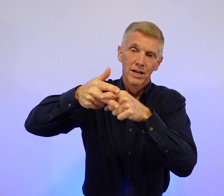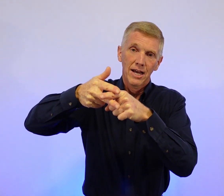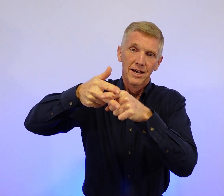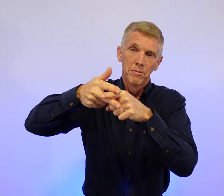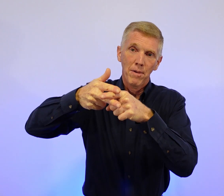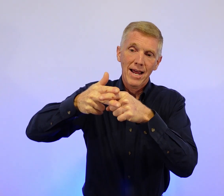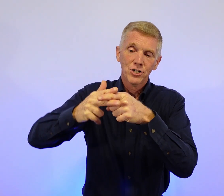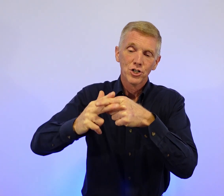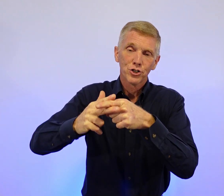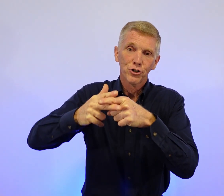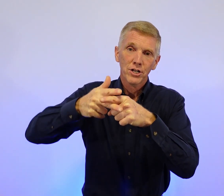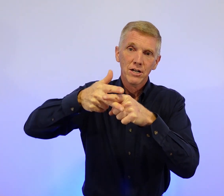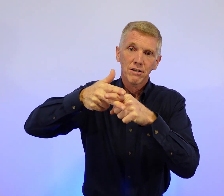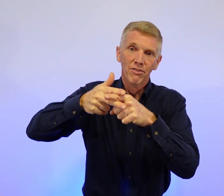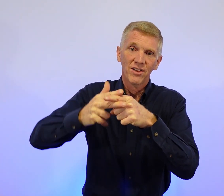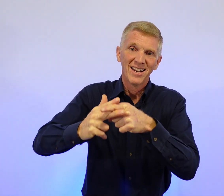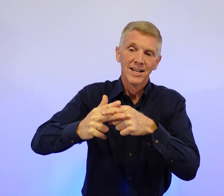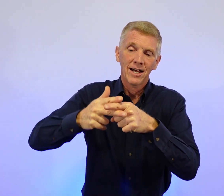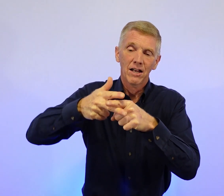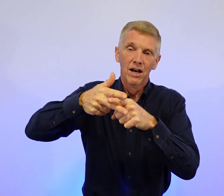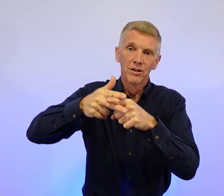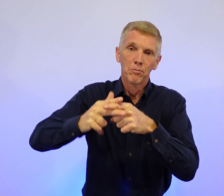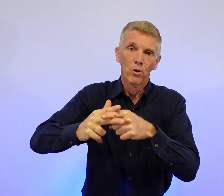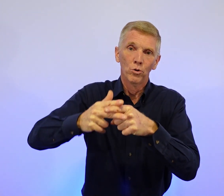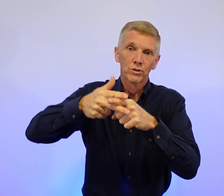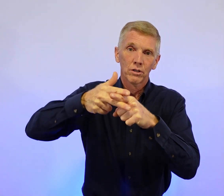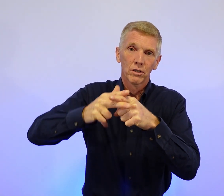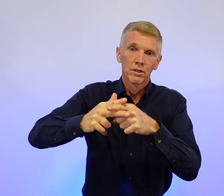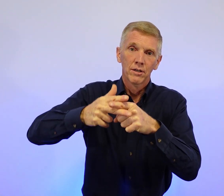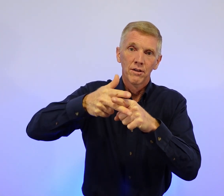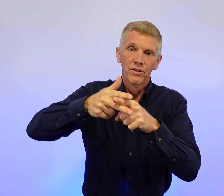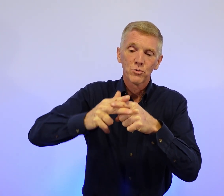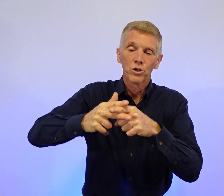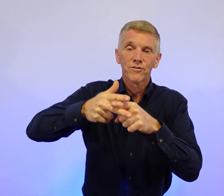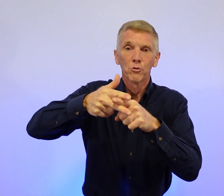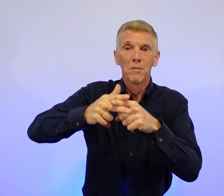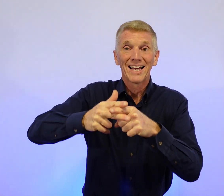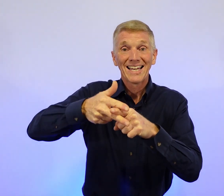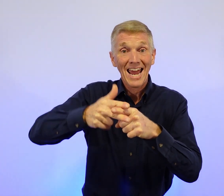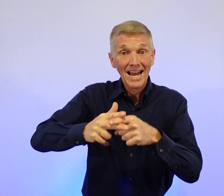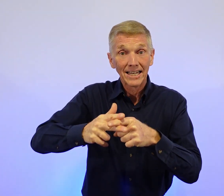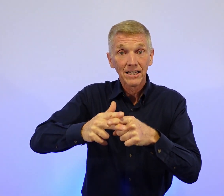and imagine turning the nut on a bolt. This works for mechanic